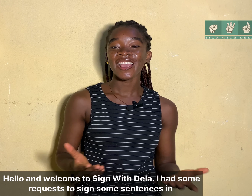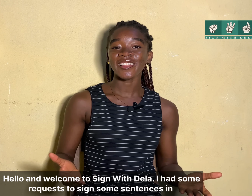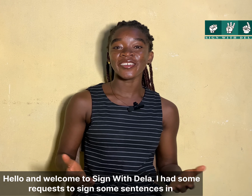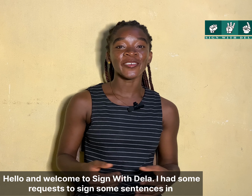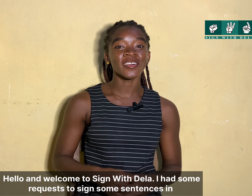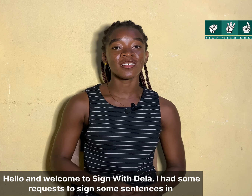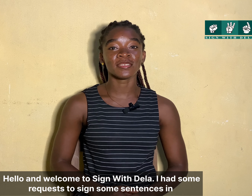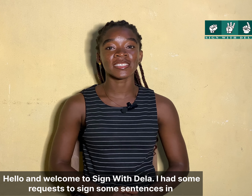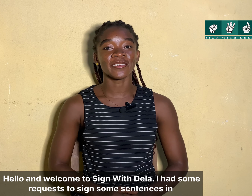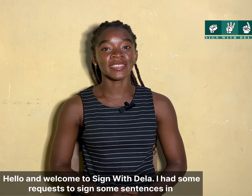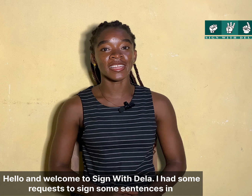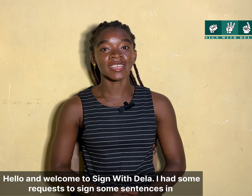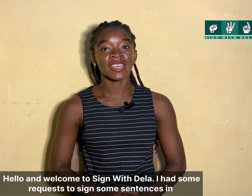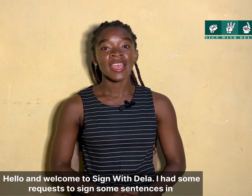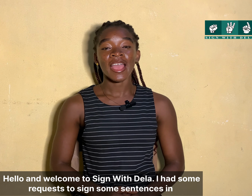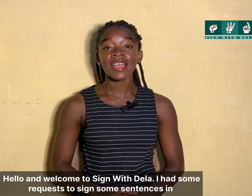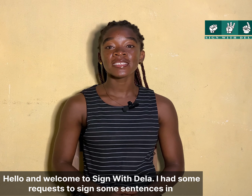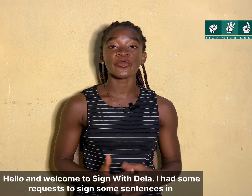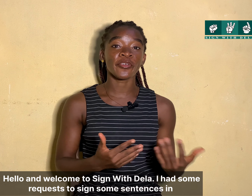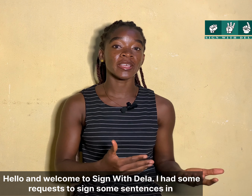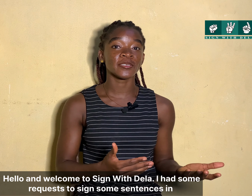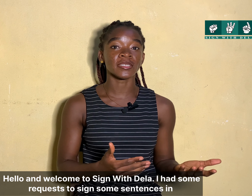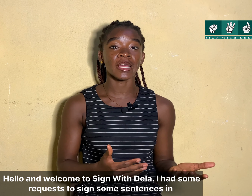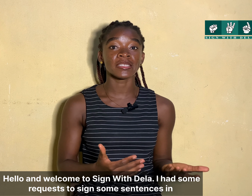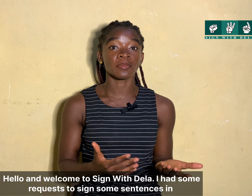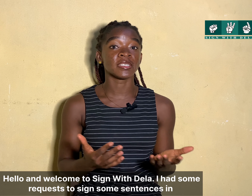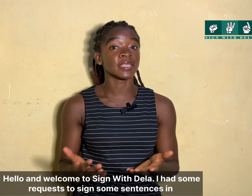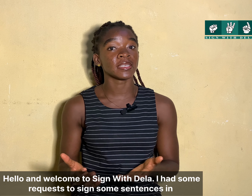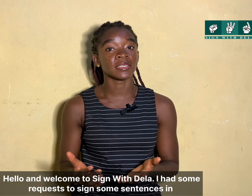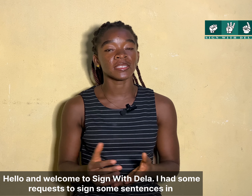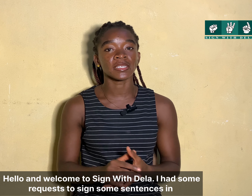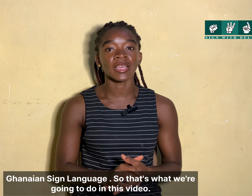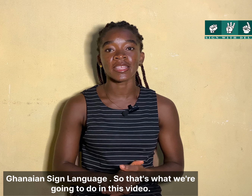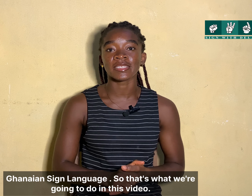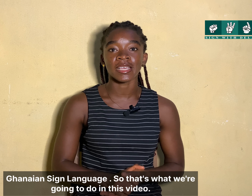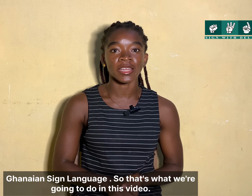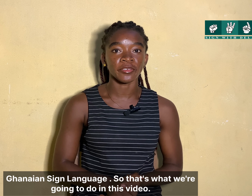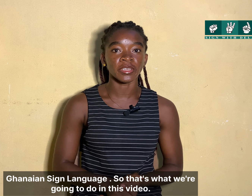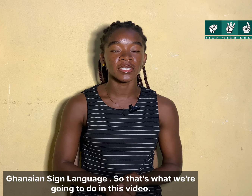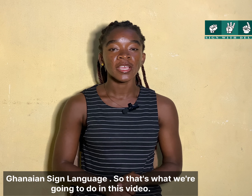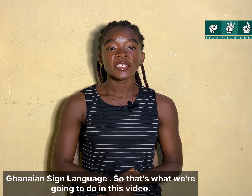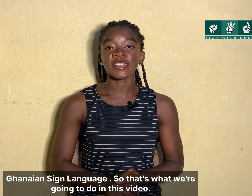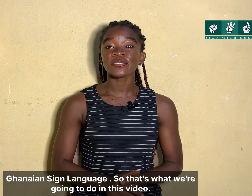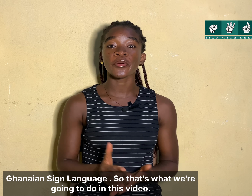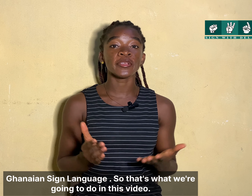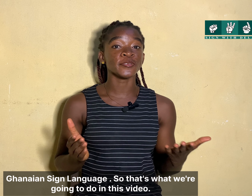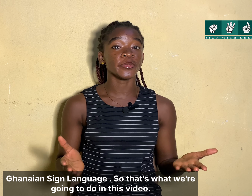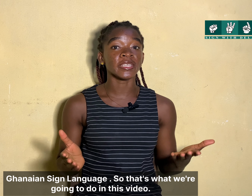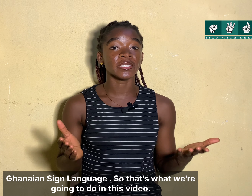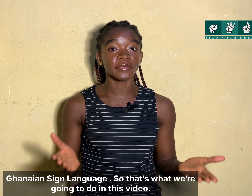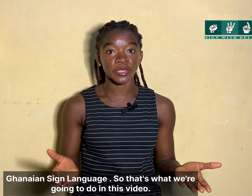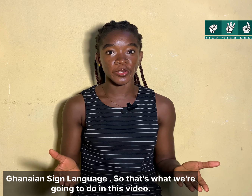Hello and welcome to Sign with Ella. I had some requests to sign some sentences in Danyan Tse language so that's what we're going to do in this video.